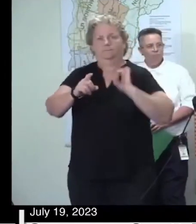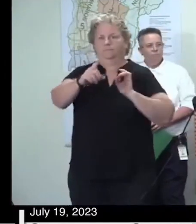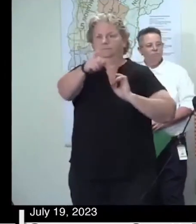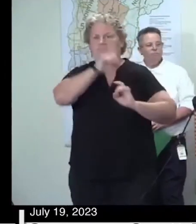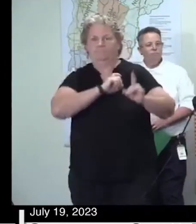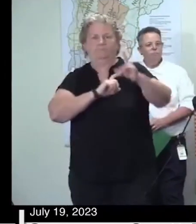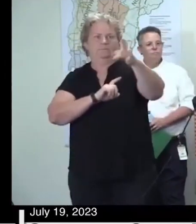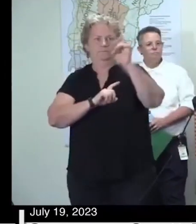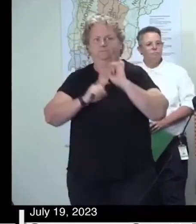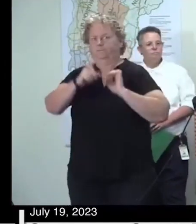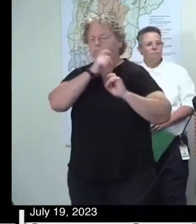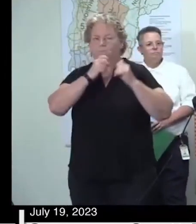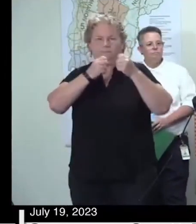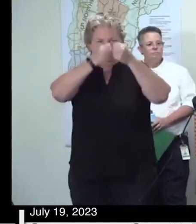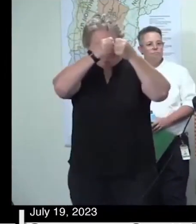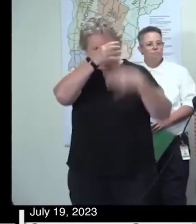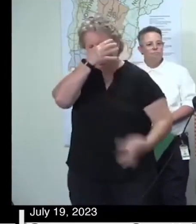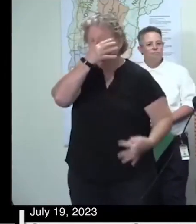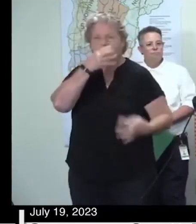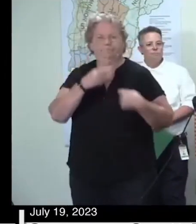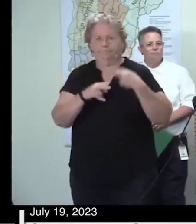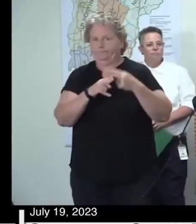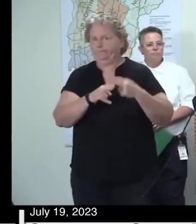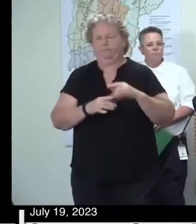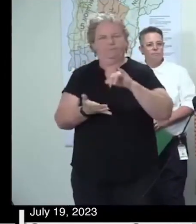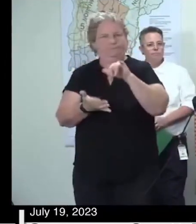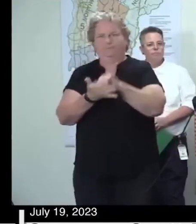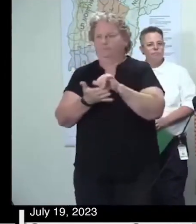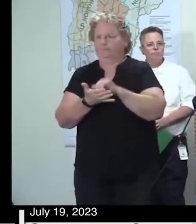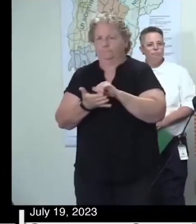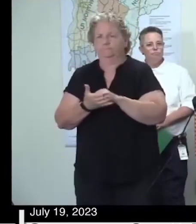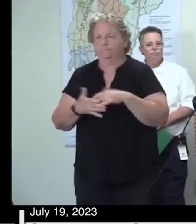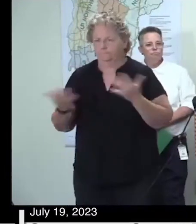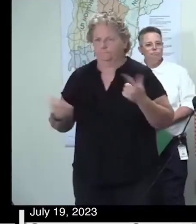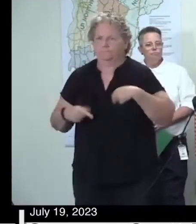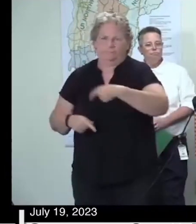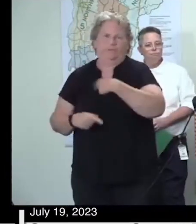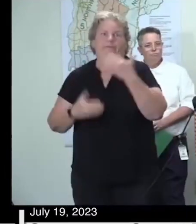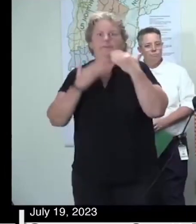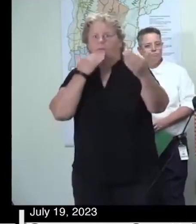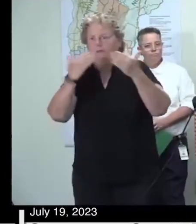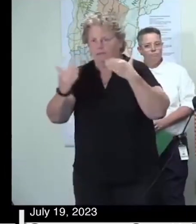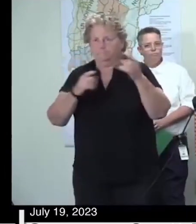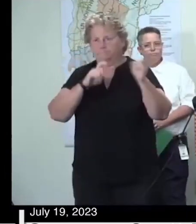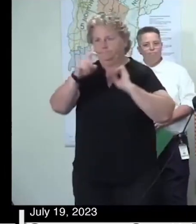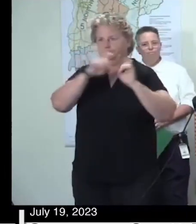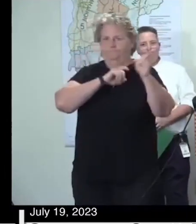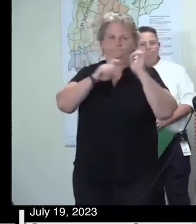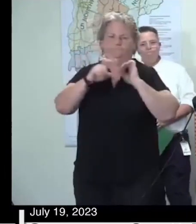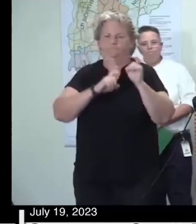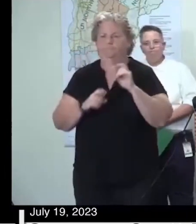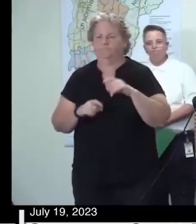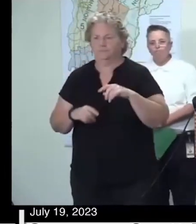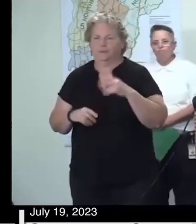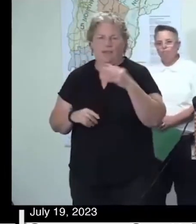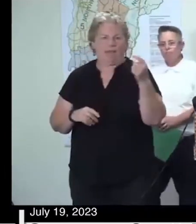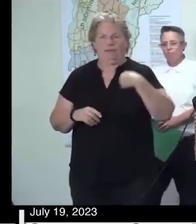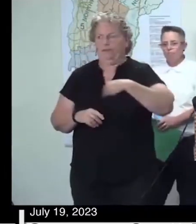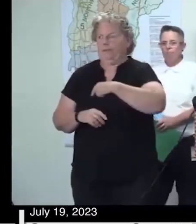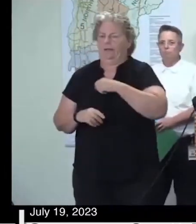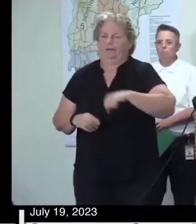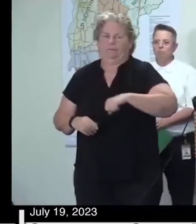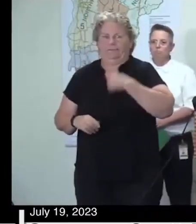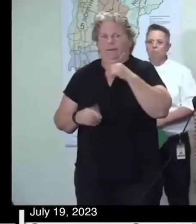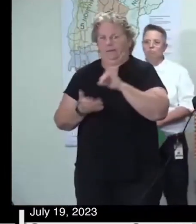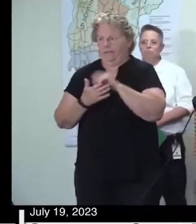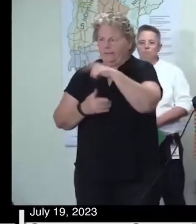from the field of neighbor helping neighbor, people helping people and municipalities helping one another. For instance, St.